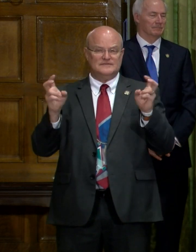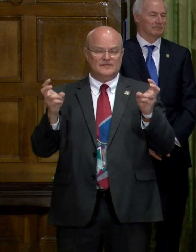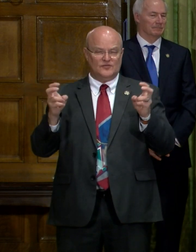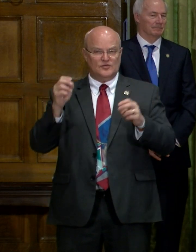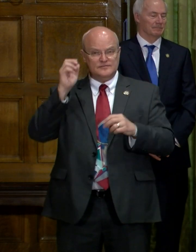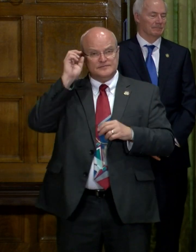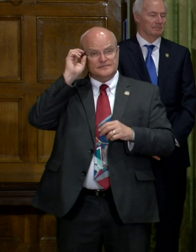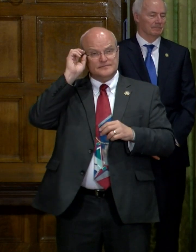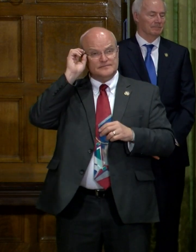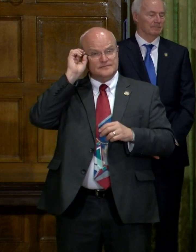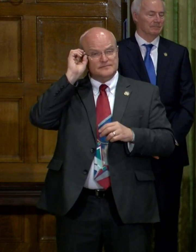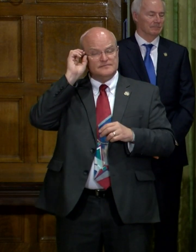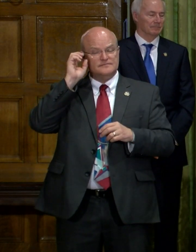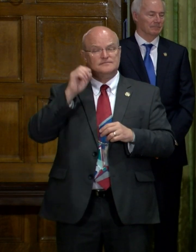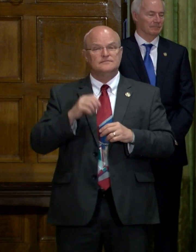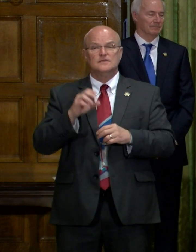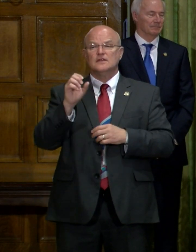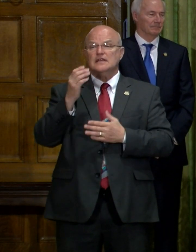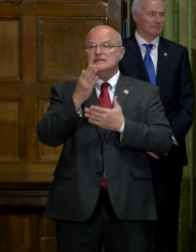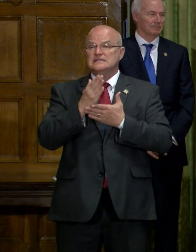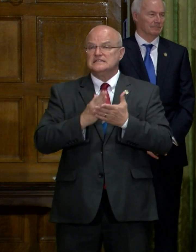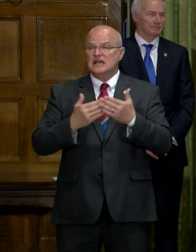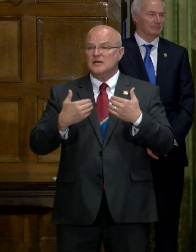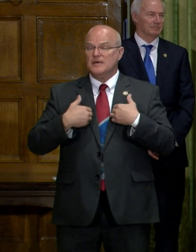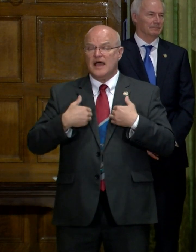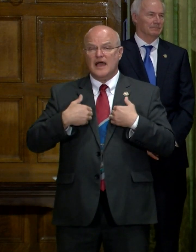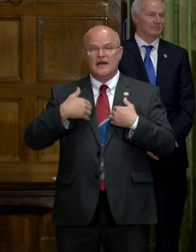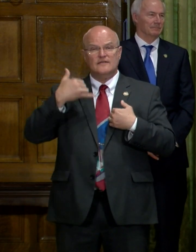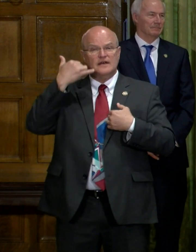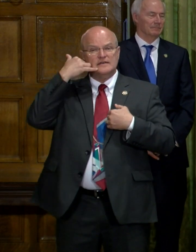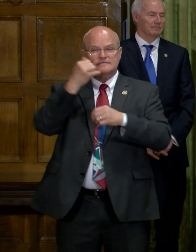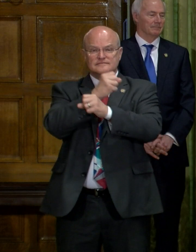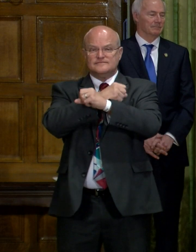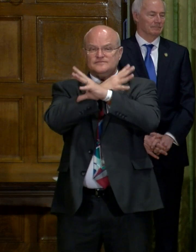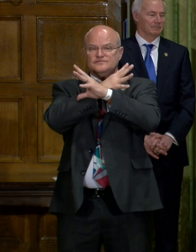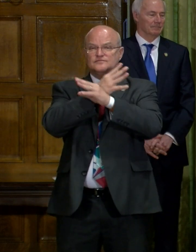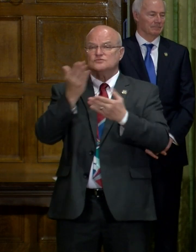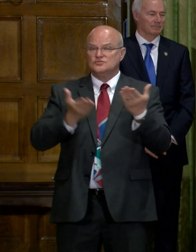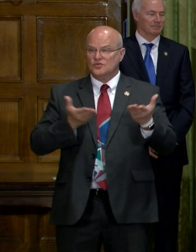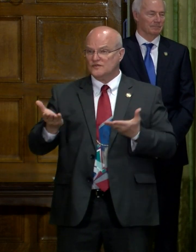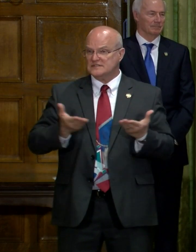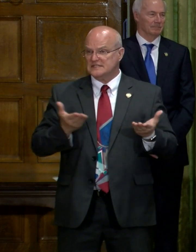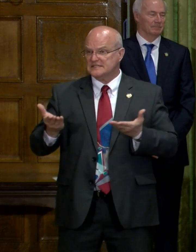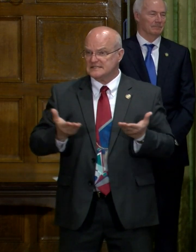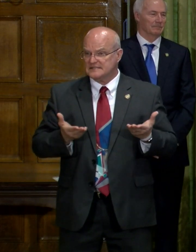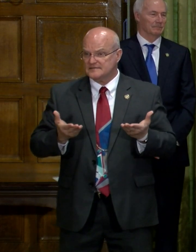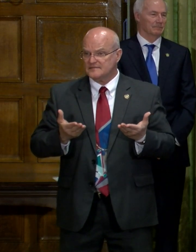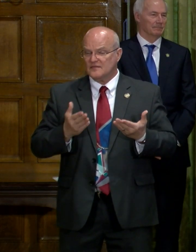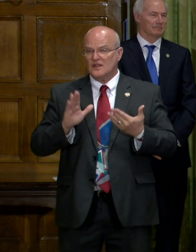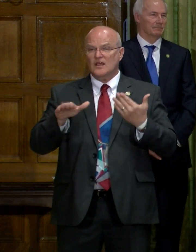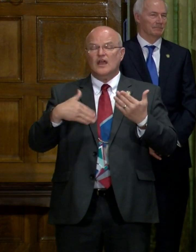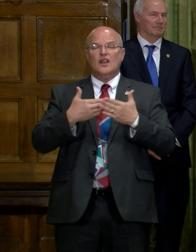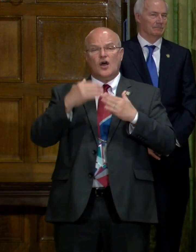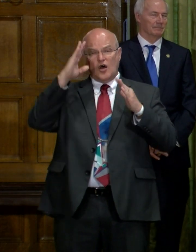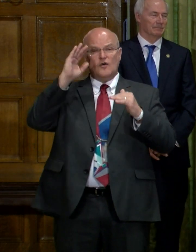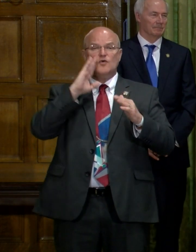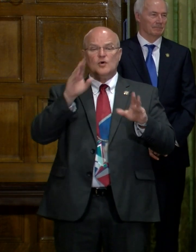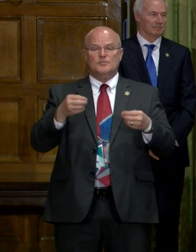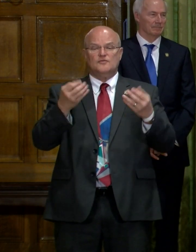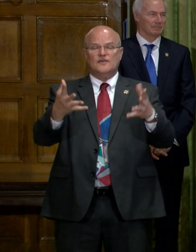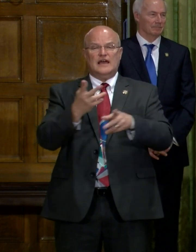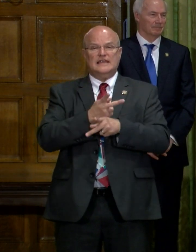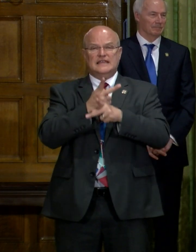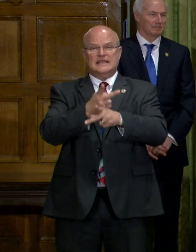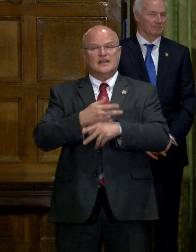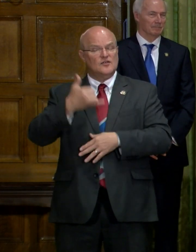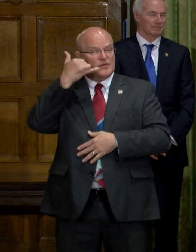or fashion. Some will have televideo services available to you, and all hopefully will be providing